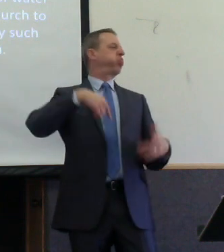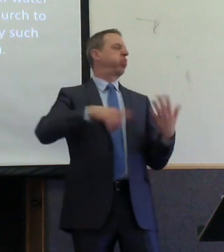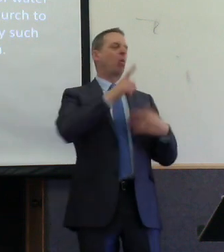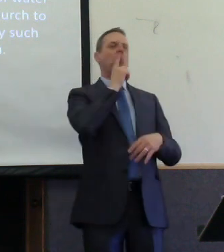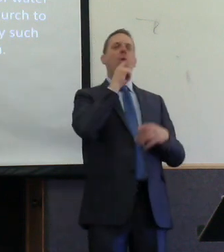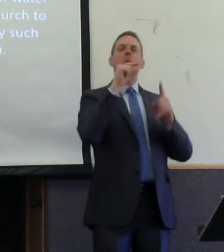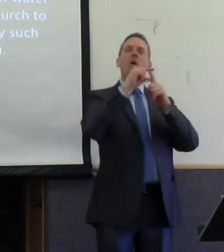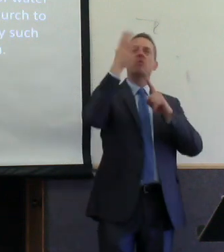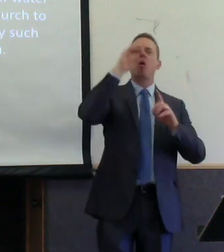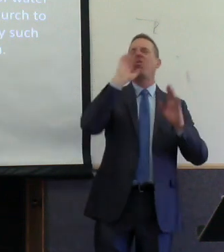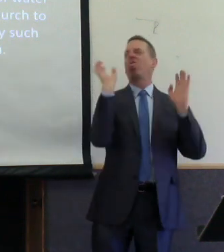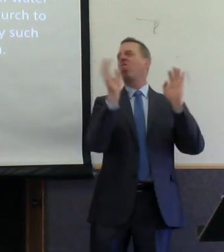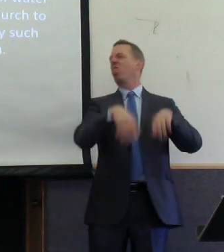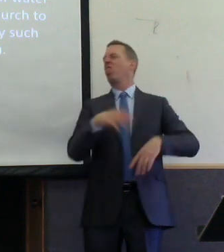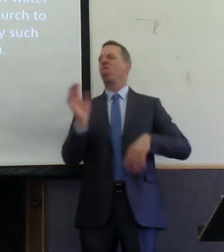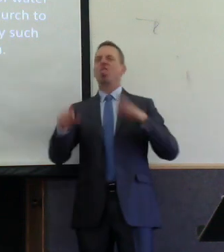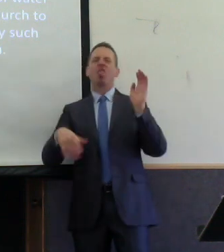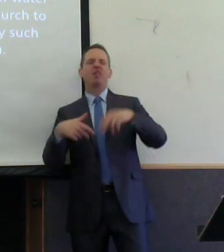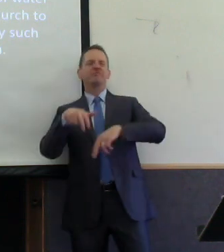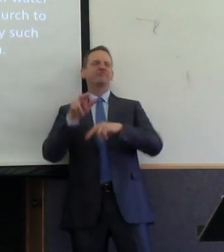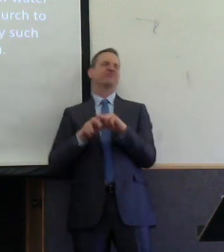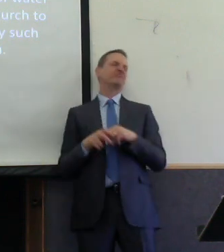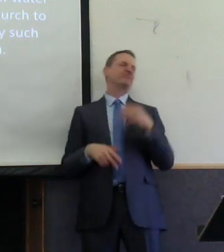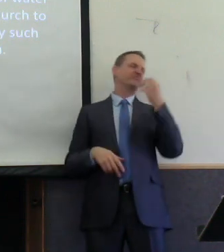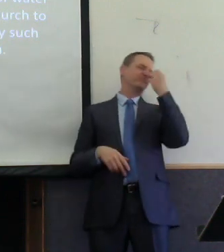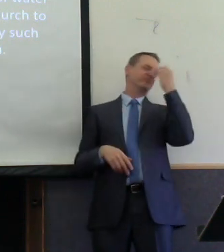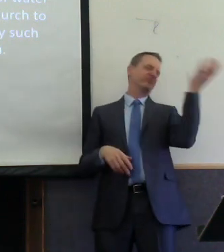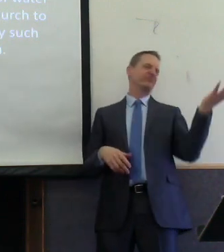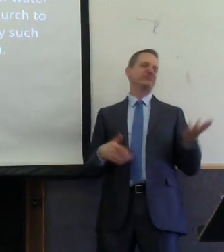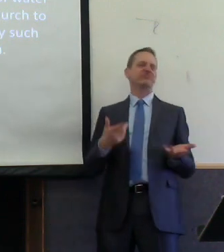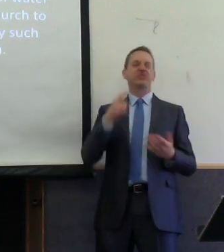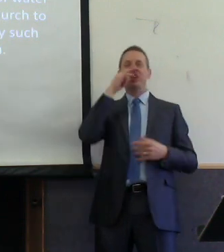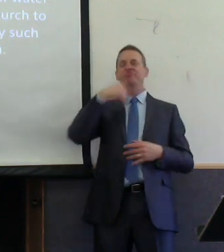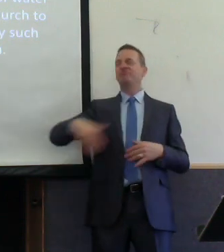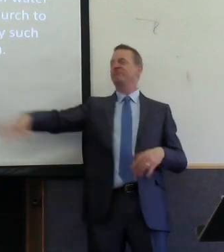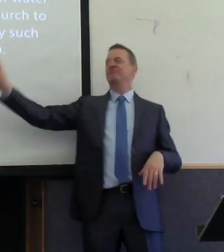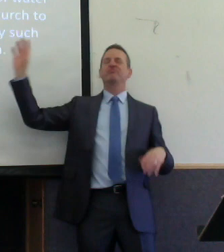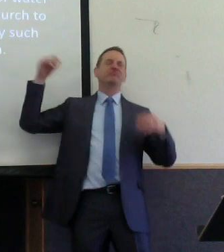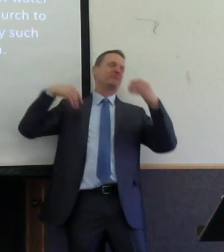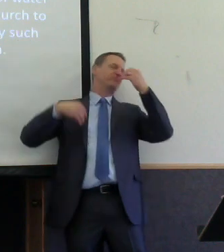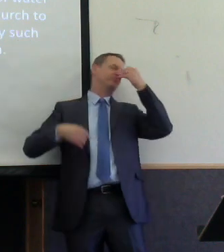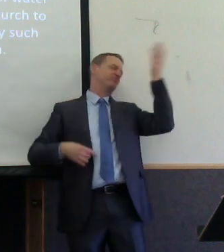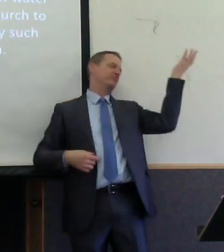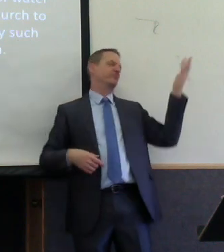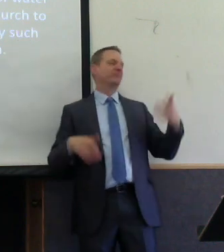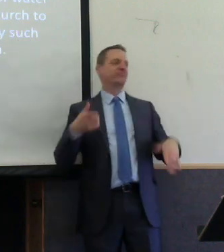And not just being a Sunday godly person. And a simple Monday through